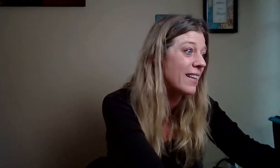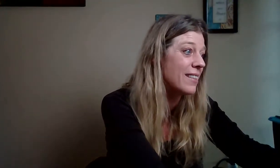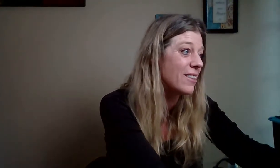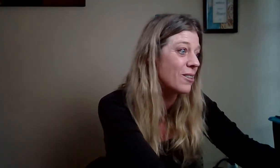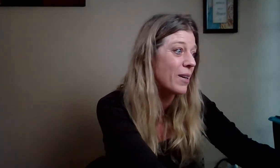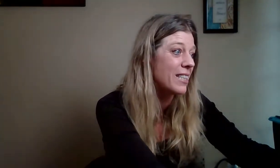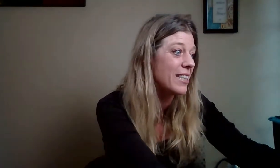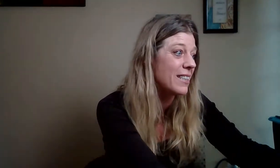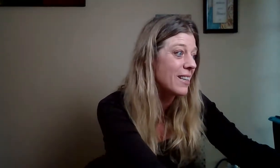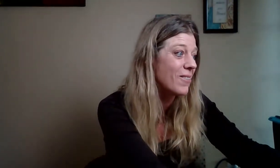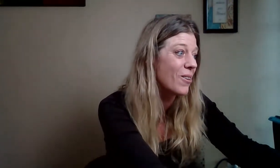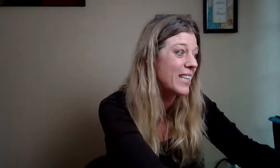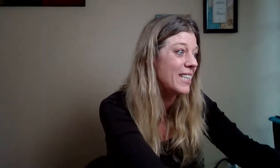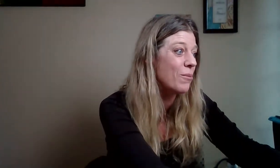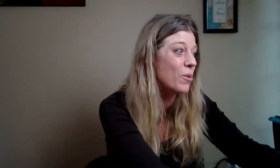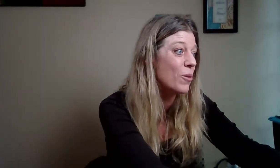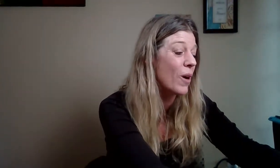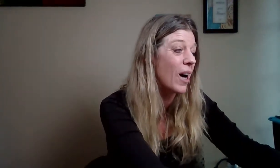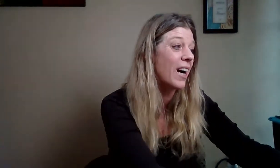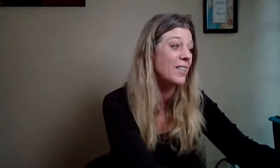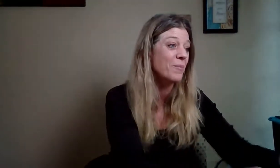Unless there's questions, I'm going to move on.